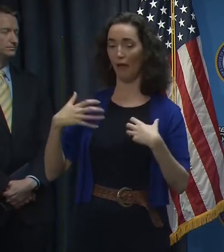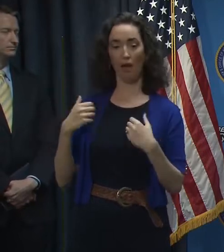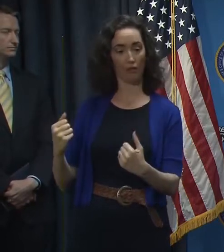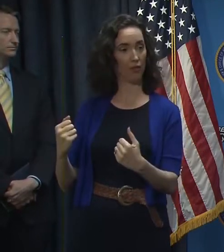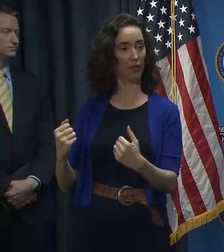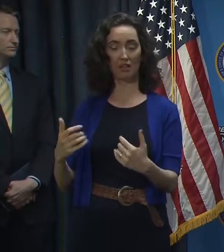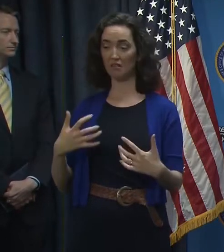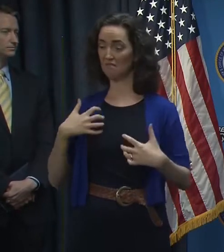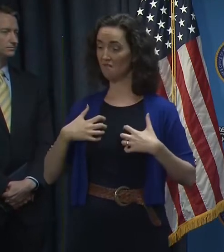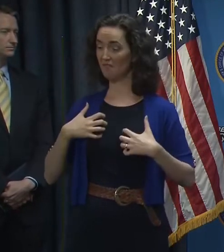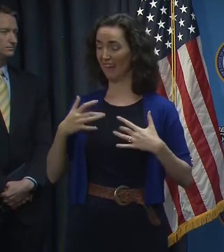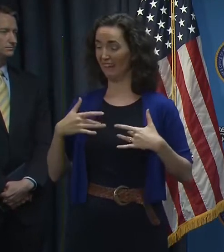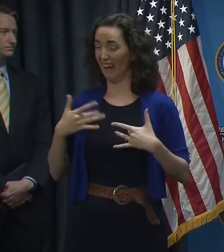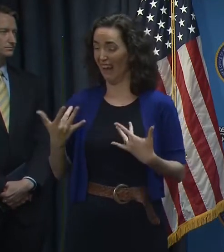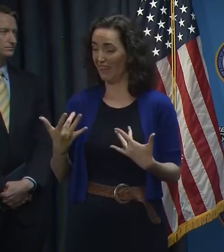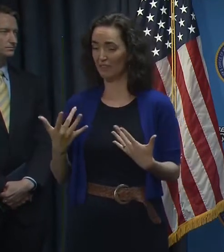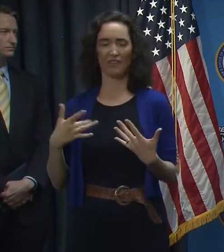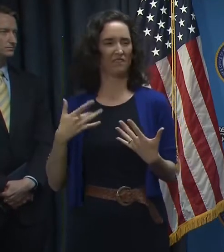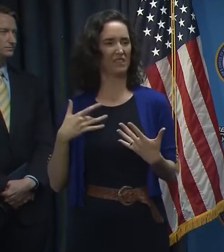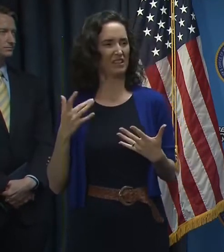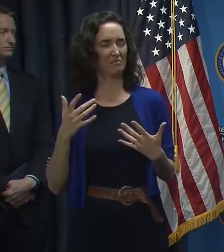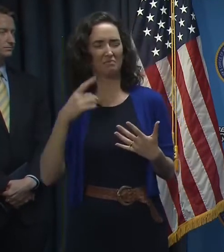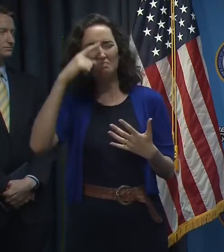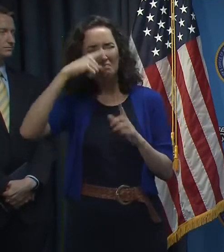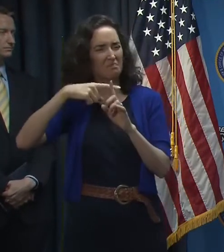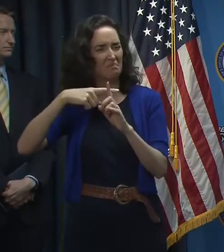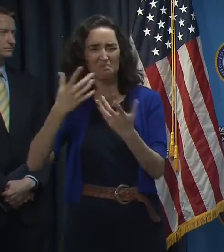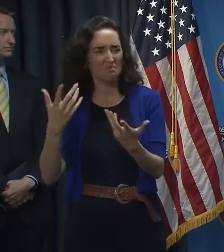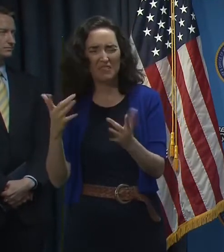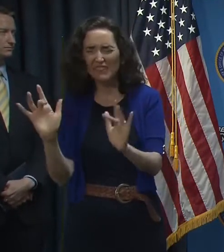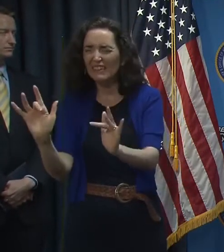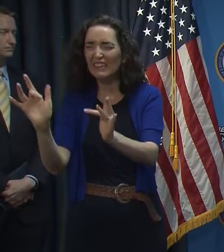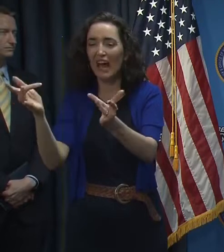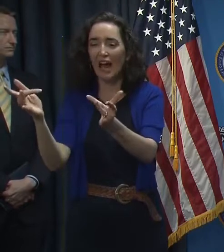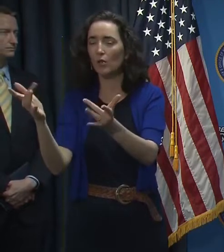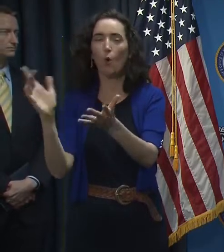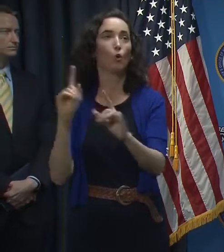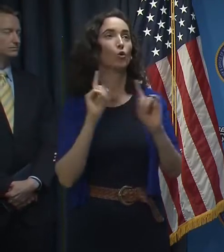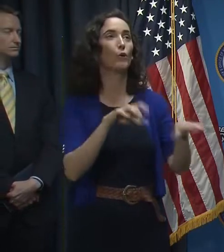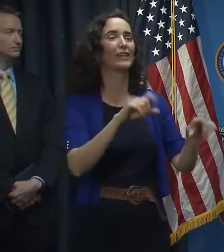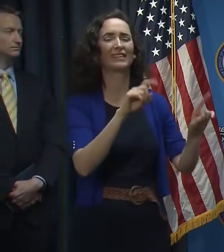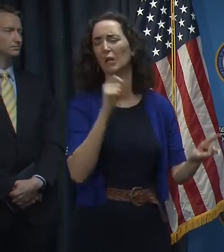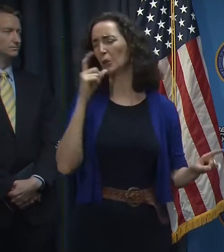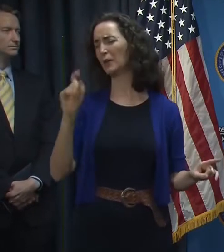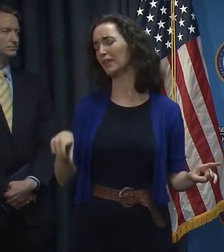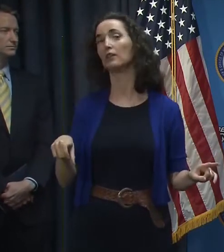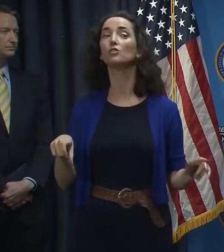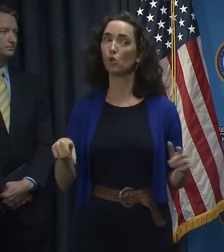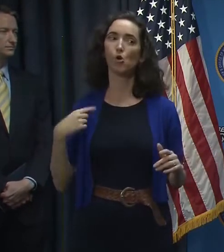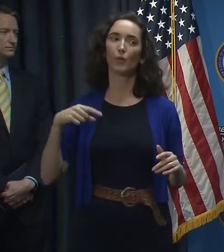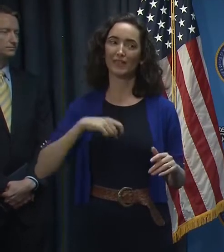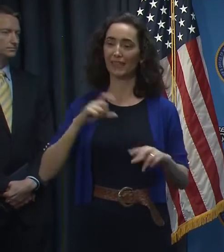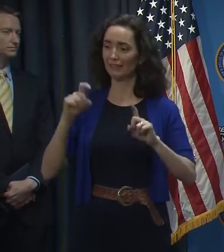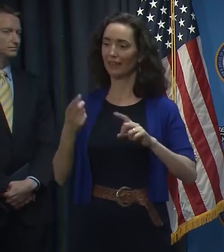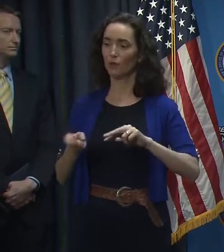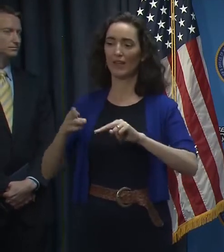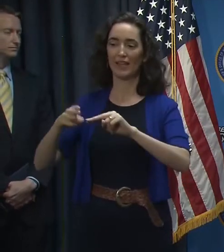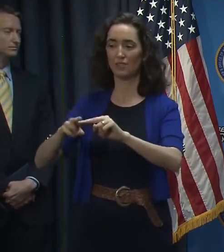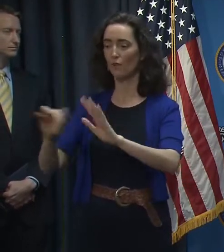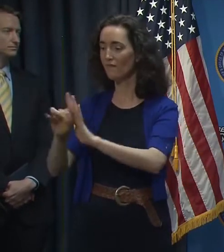mildly symptomatic that they are not reporting for testing. And that's why we have to ramp up as much as what they're talking